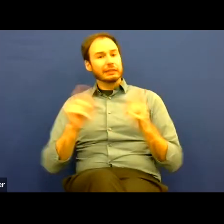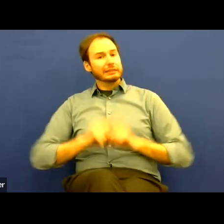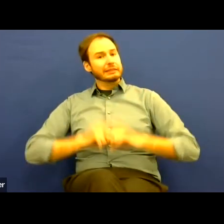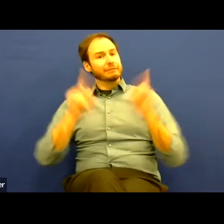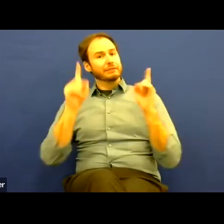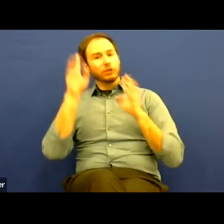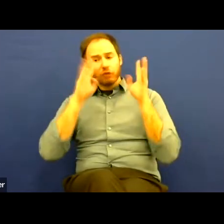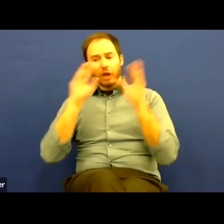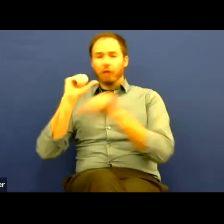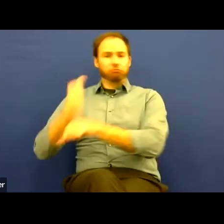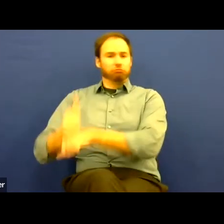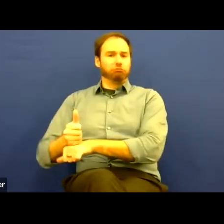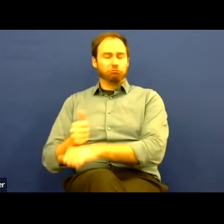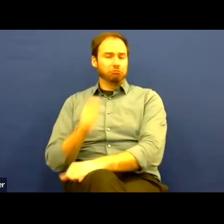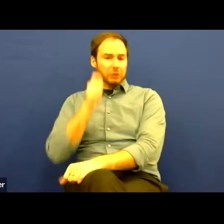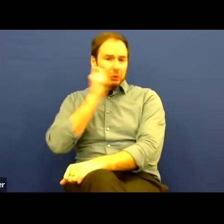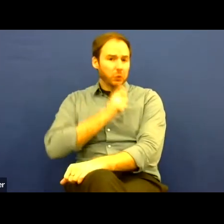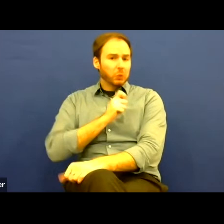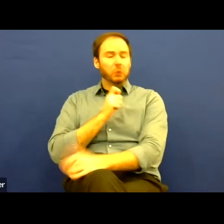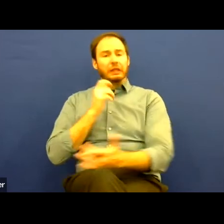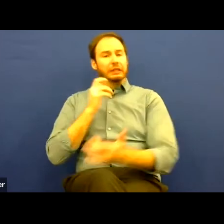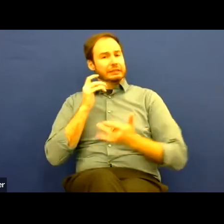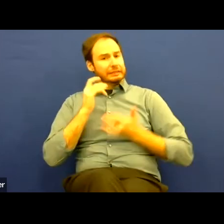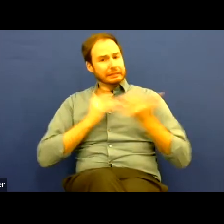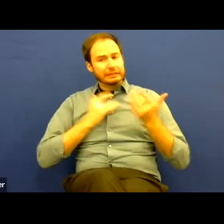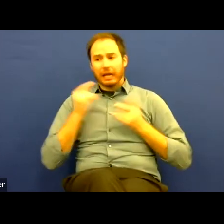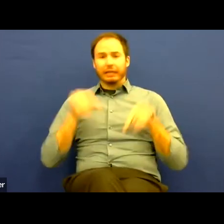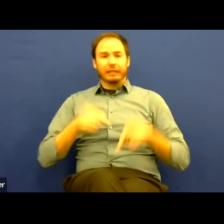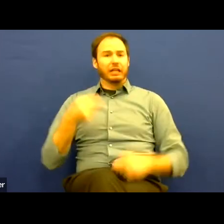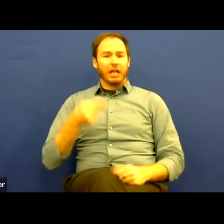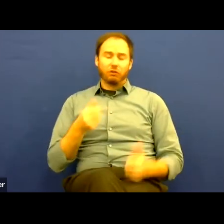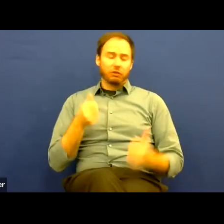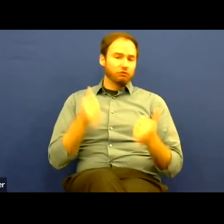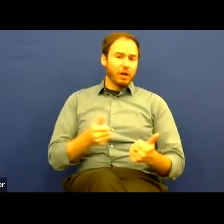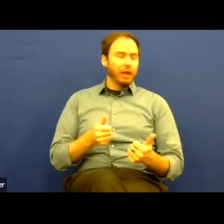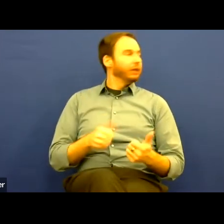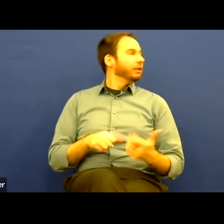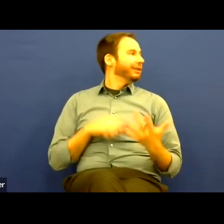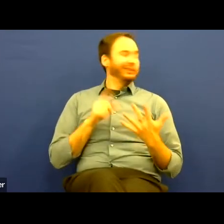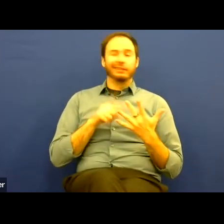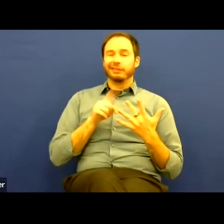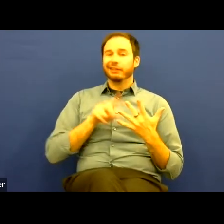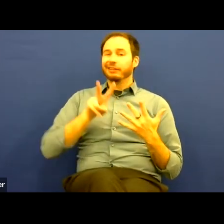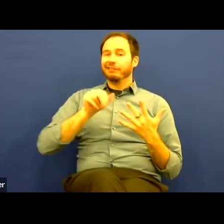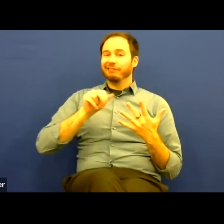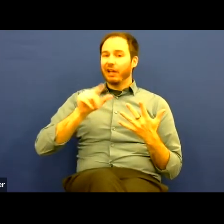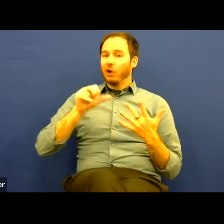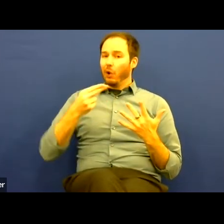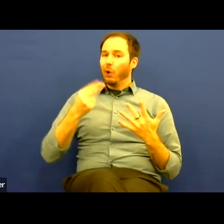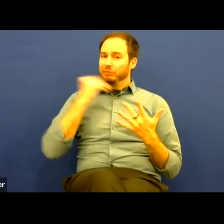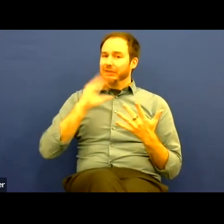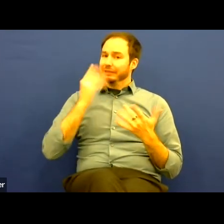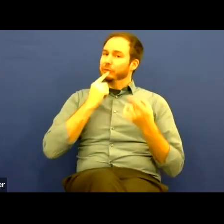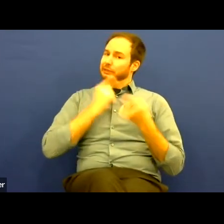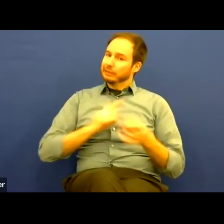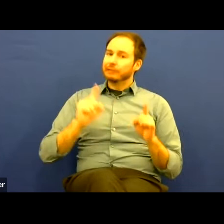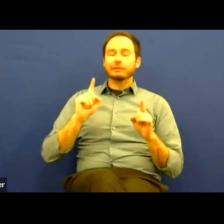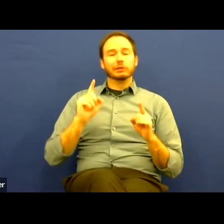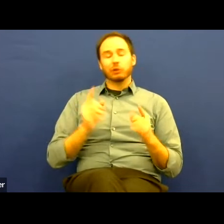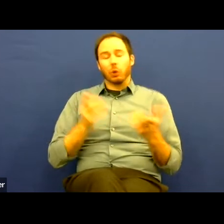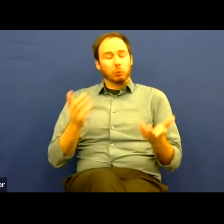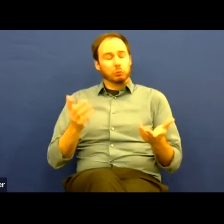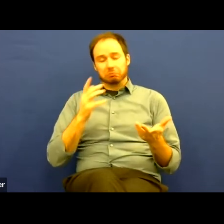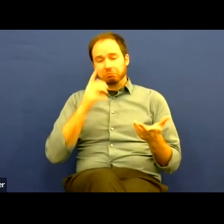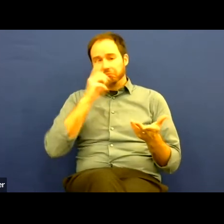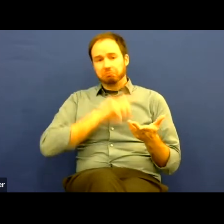Yeah. It's new and different and it's exciting to have it come to Henrietta. So Yeah, and I will Mhm. say the Van Gogh experience sure seemed to do very well while it was here, so.